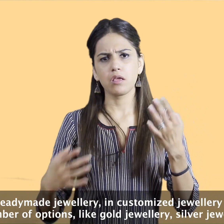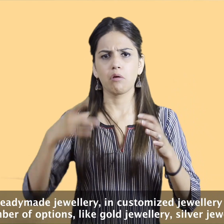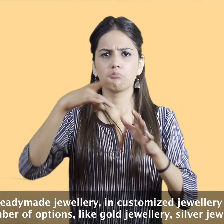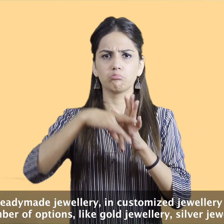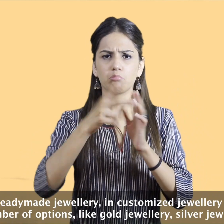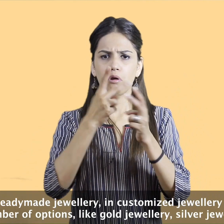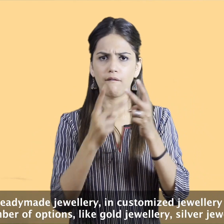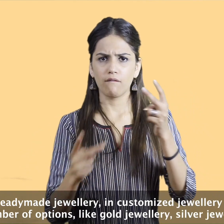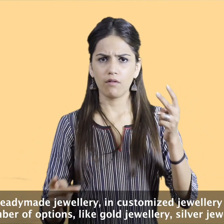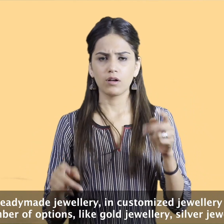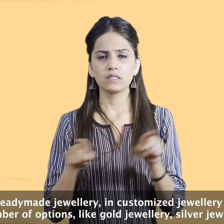jewelry.